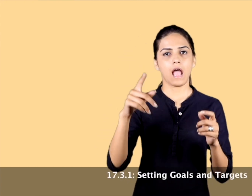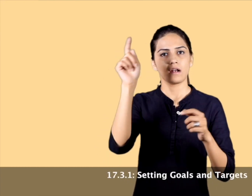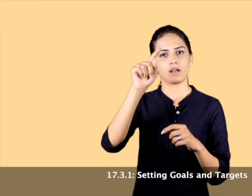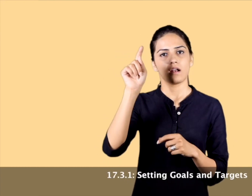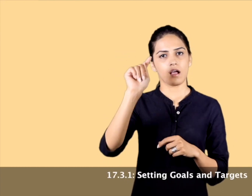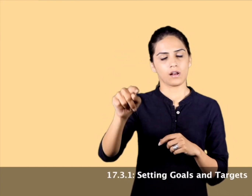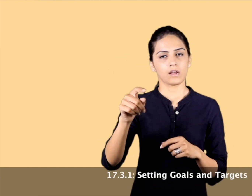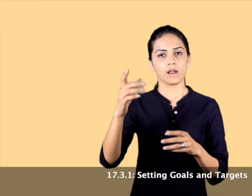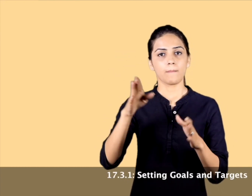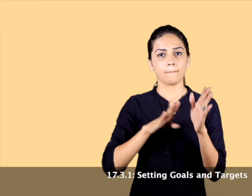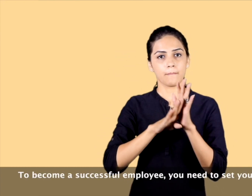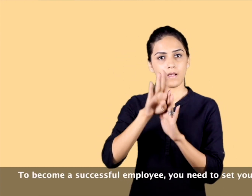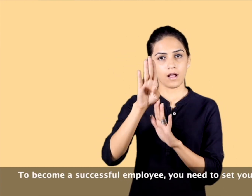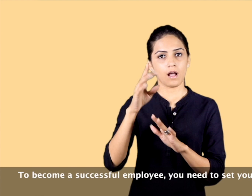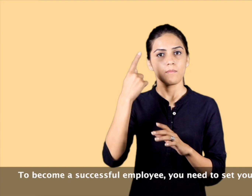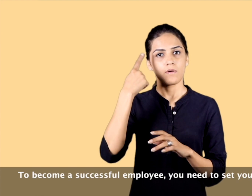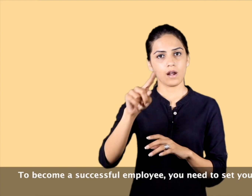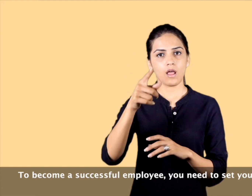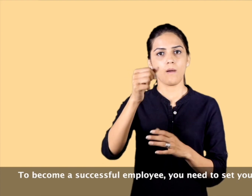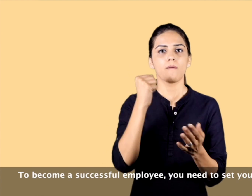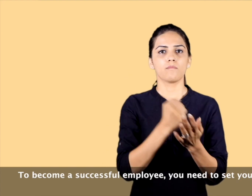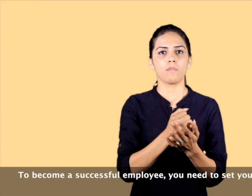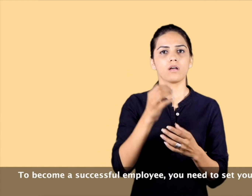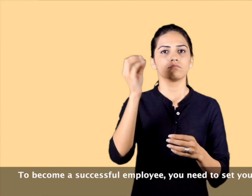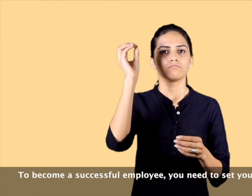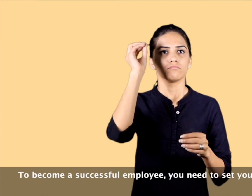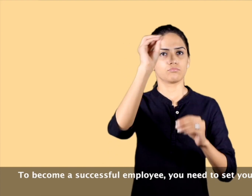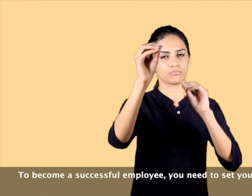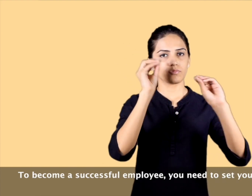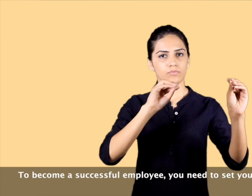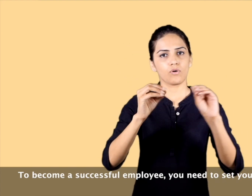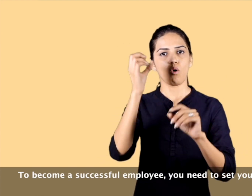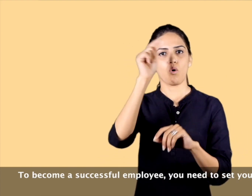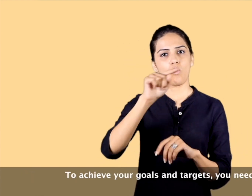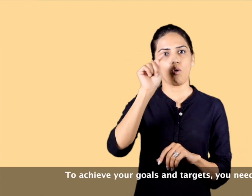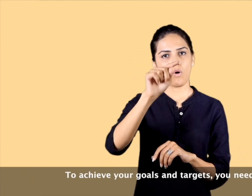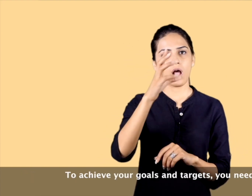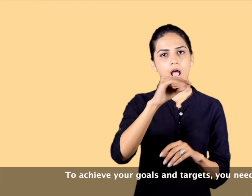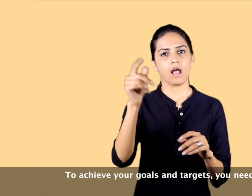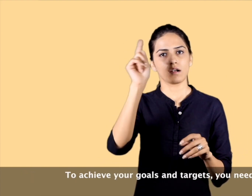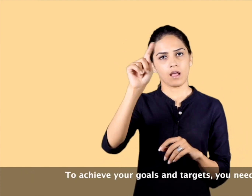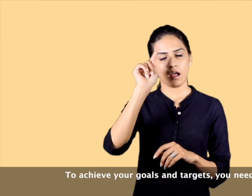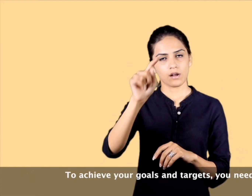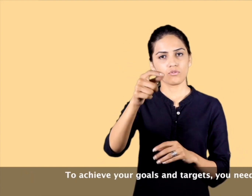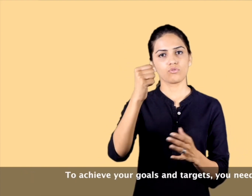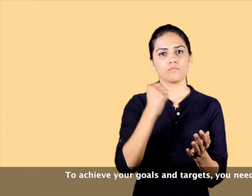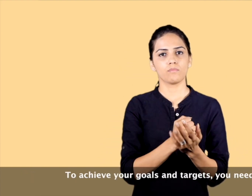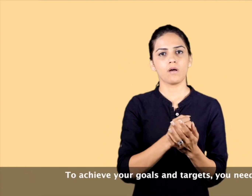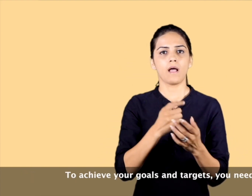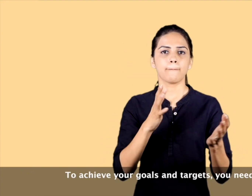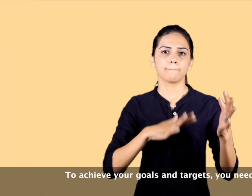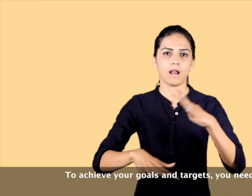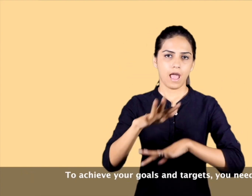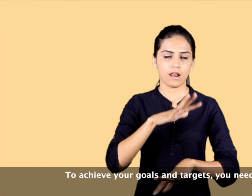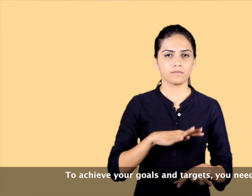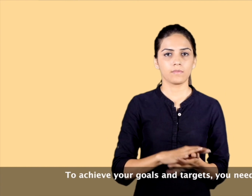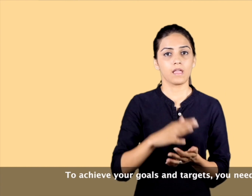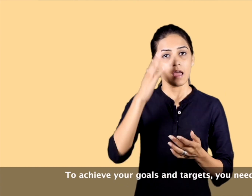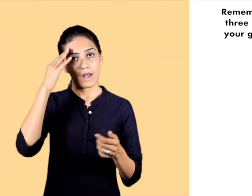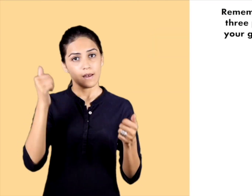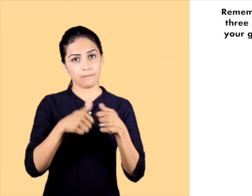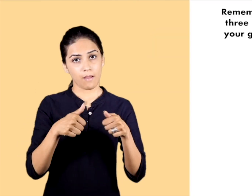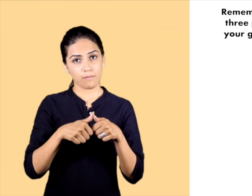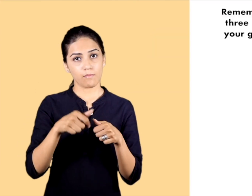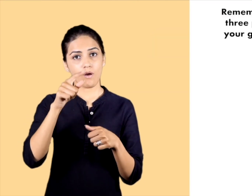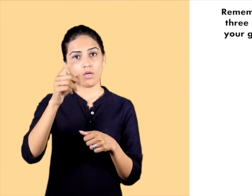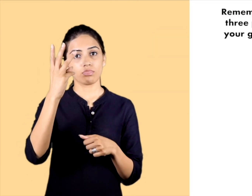17.3.1 Setting goals and targets. To become a successful employee, you need to set your goals and targets. To achieve your goals and targets,